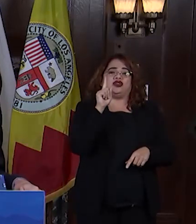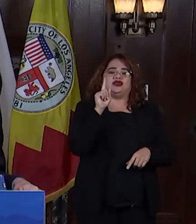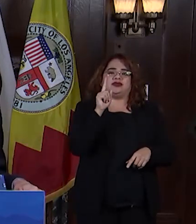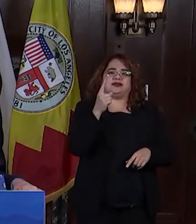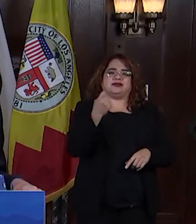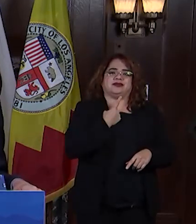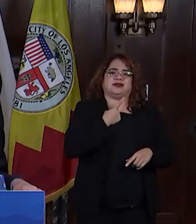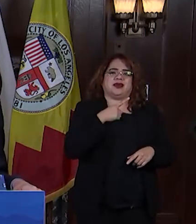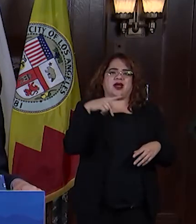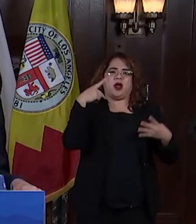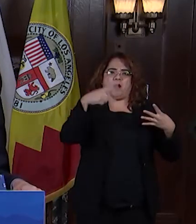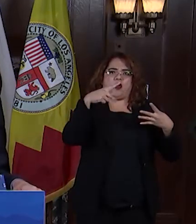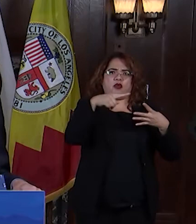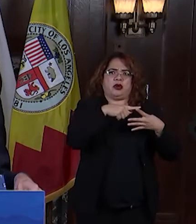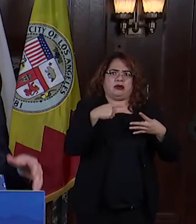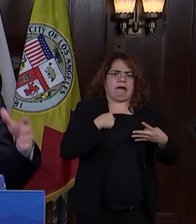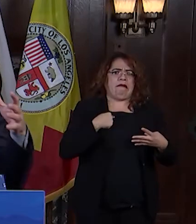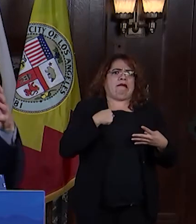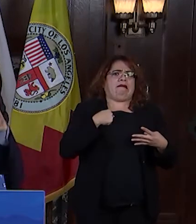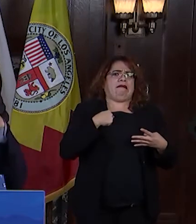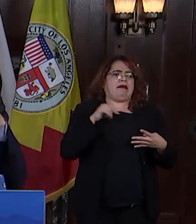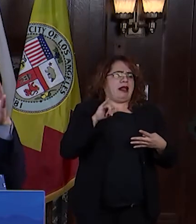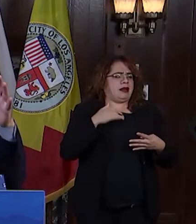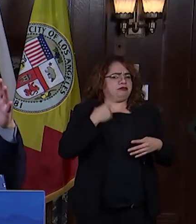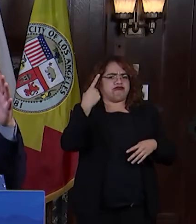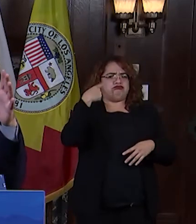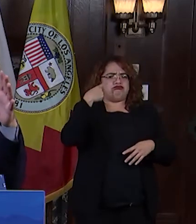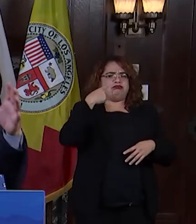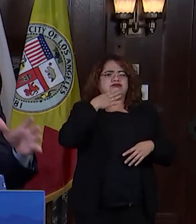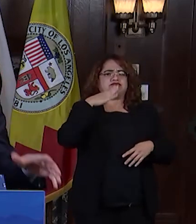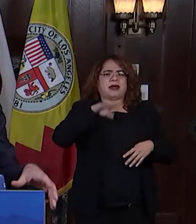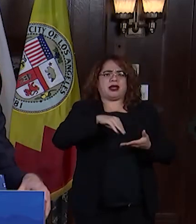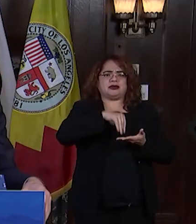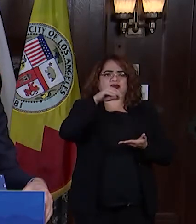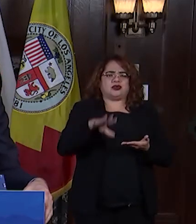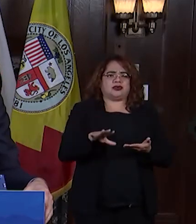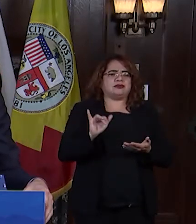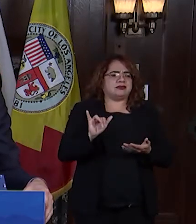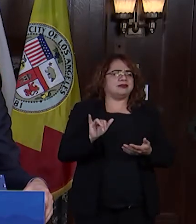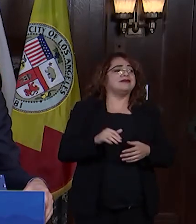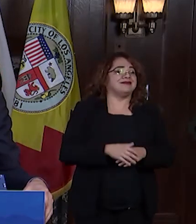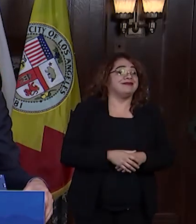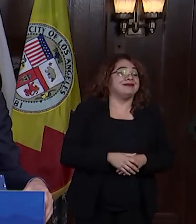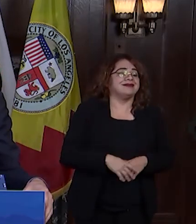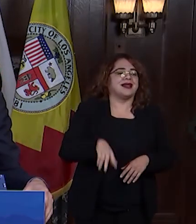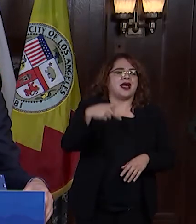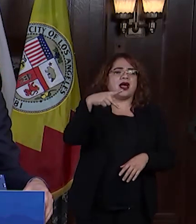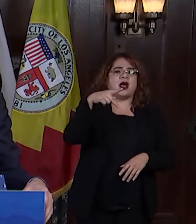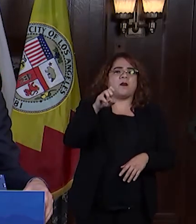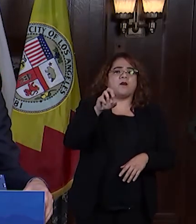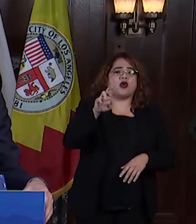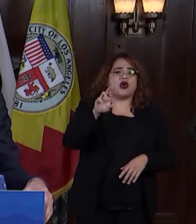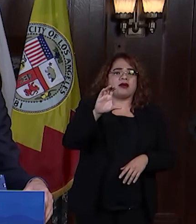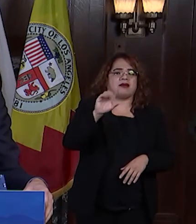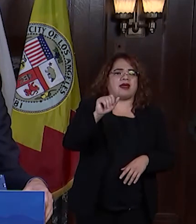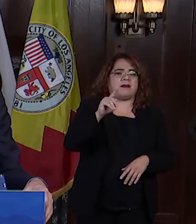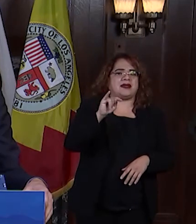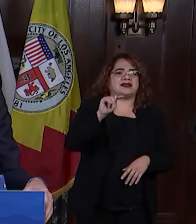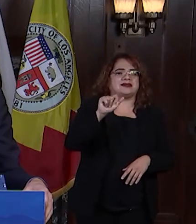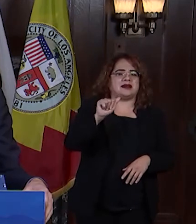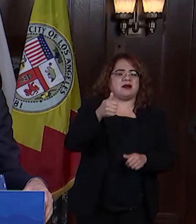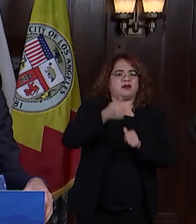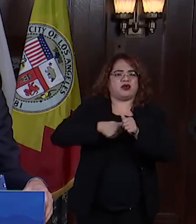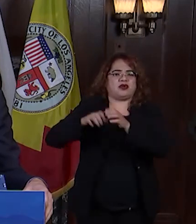feel like the bad student in class. And I'll share with you folks next week a graph of both our per capita cases and per capita